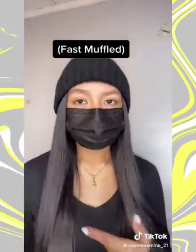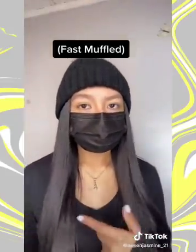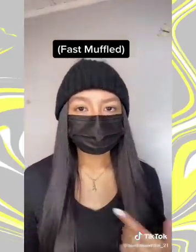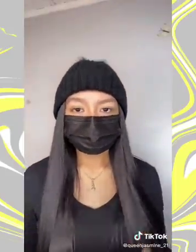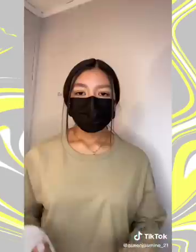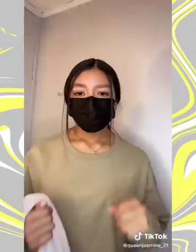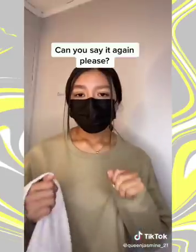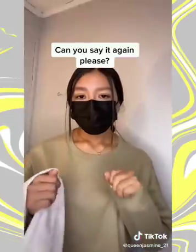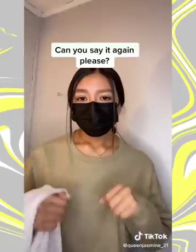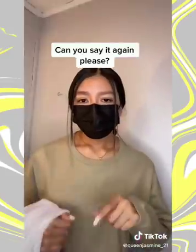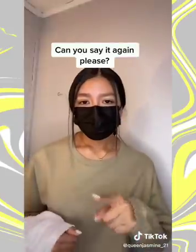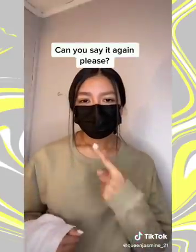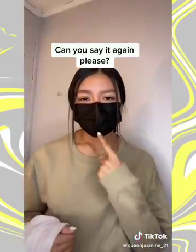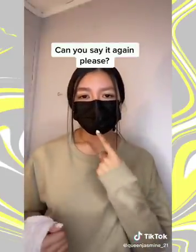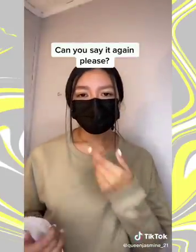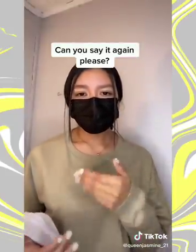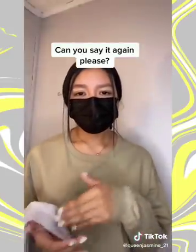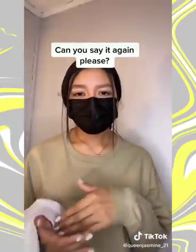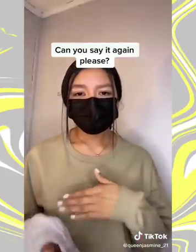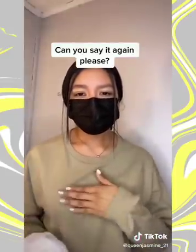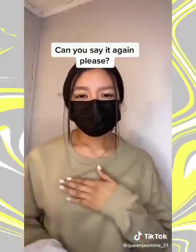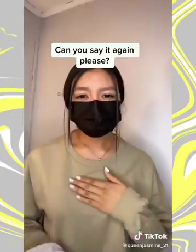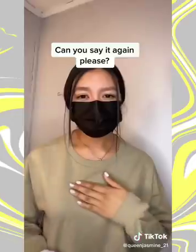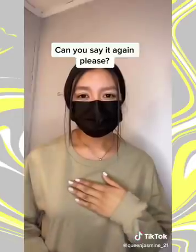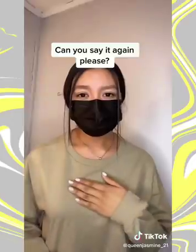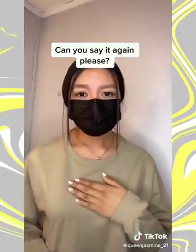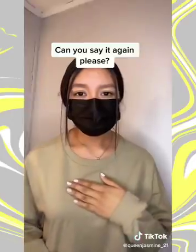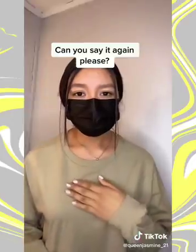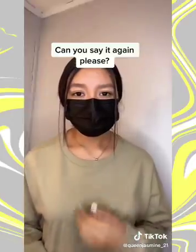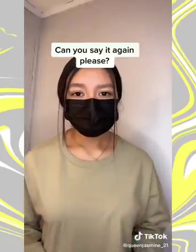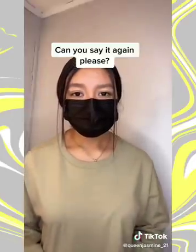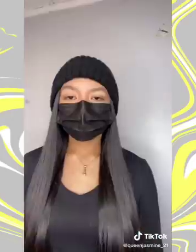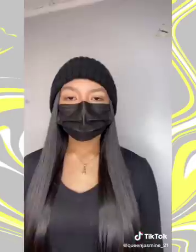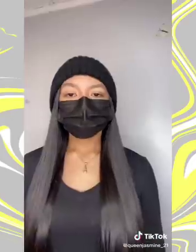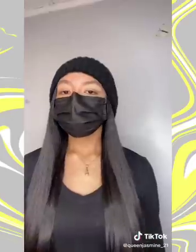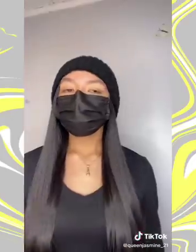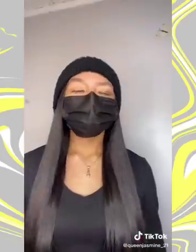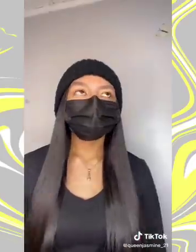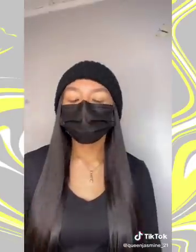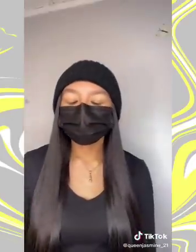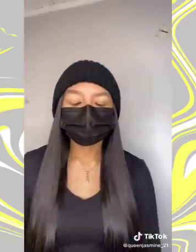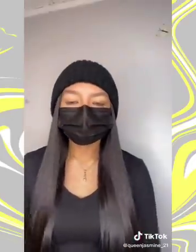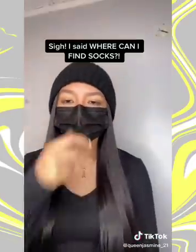Takes one to know one, yeah, you beat me at my own damn game.